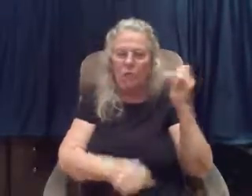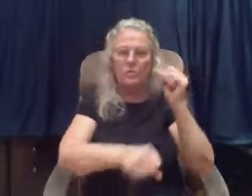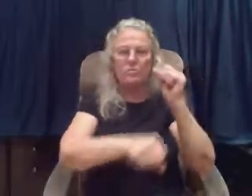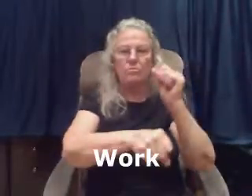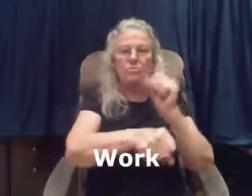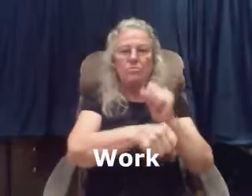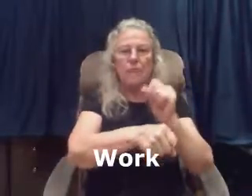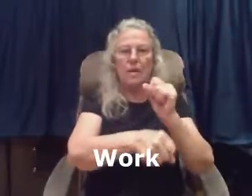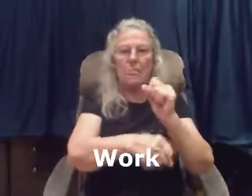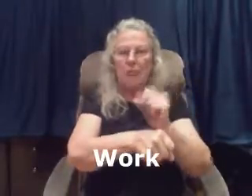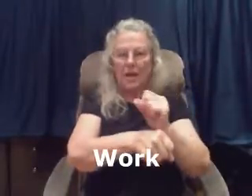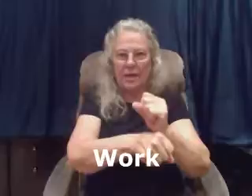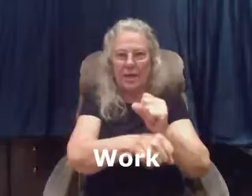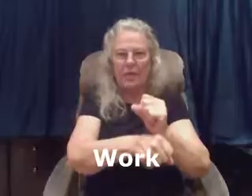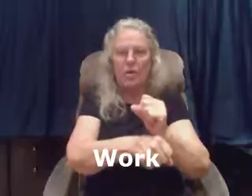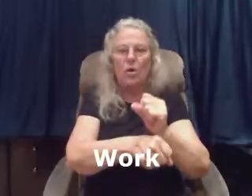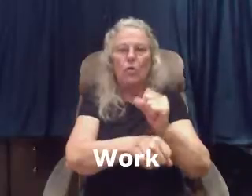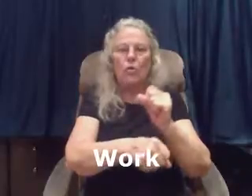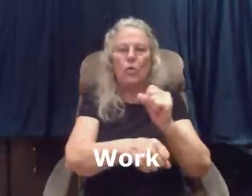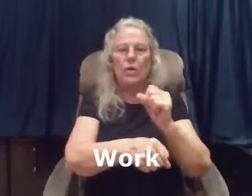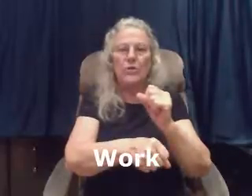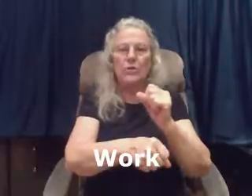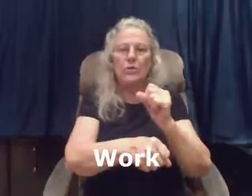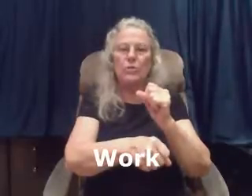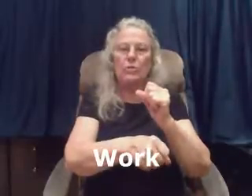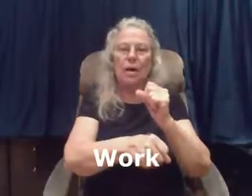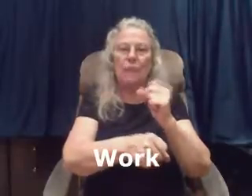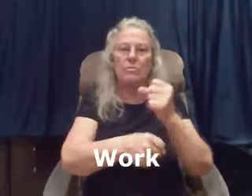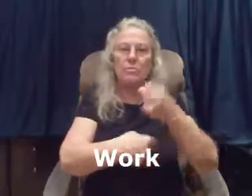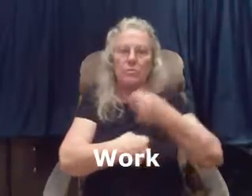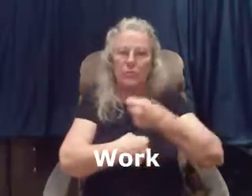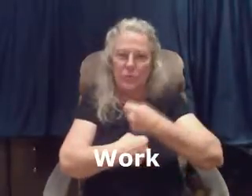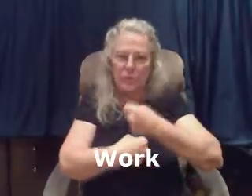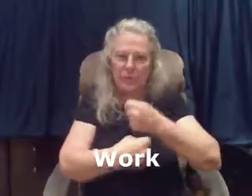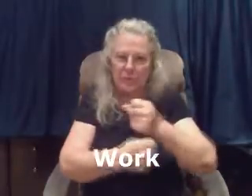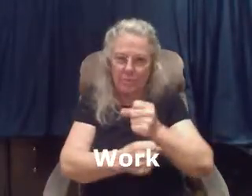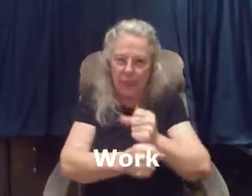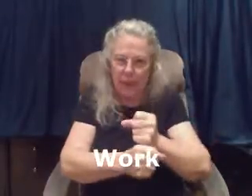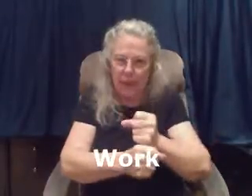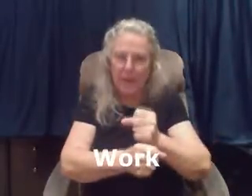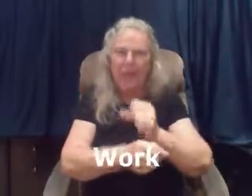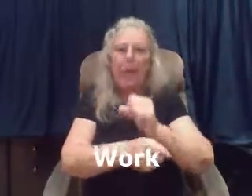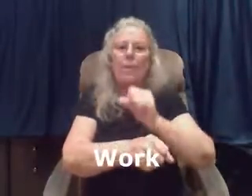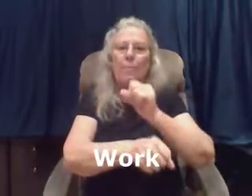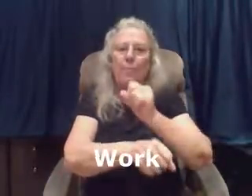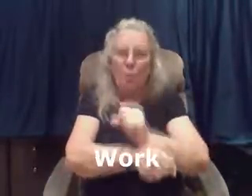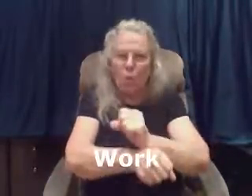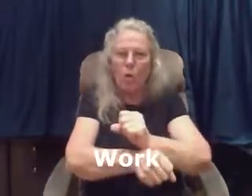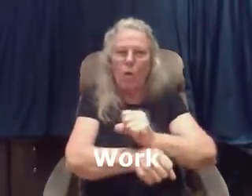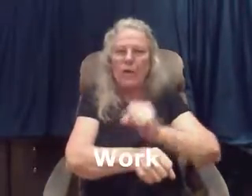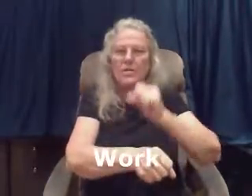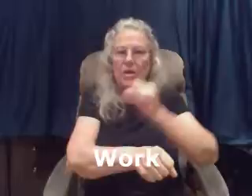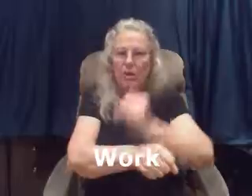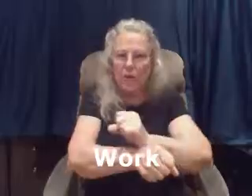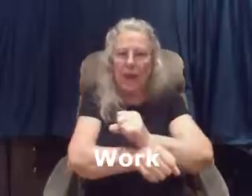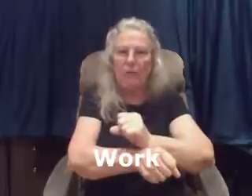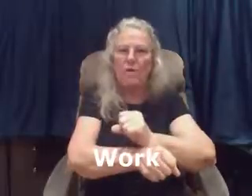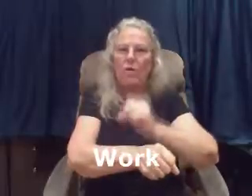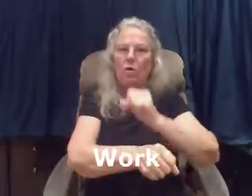Works. And again, you're going to, you did the make, but work is like you're pounding onto